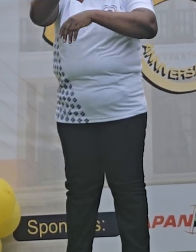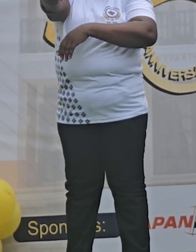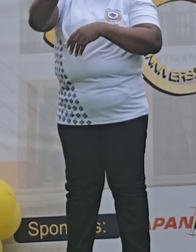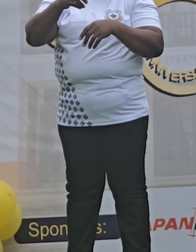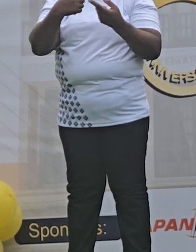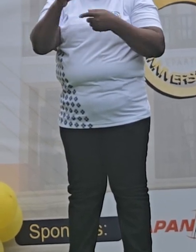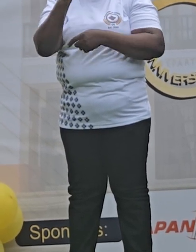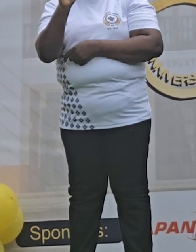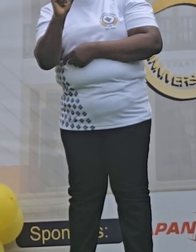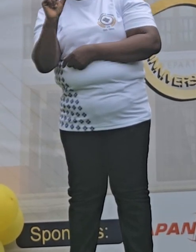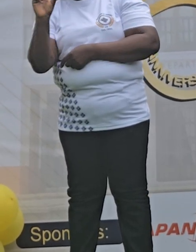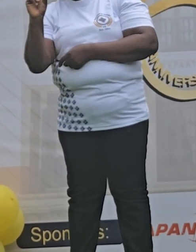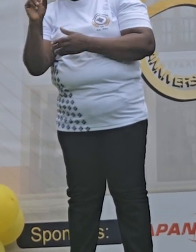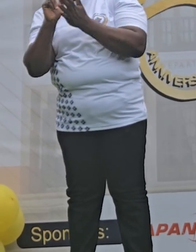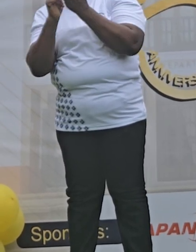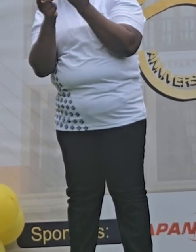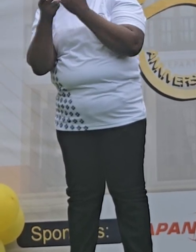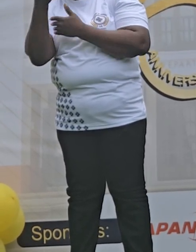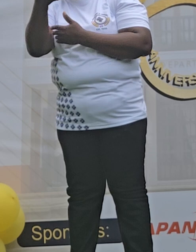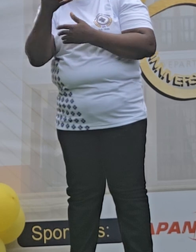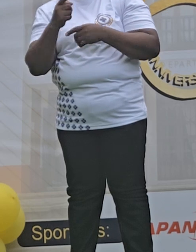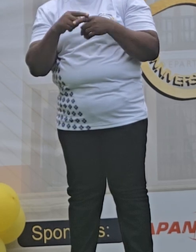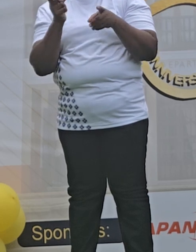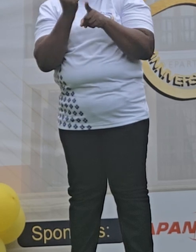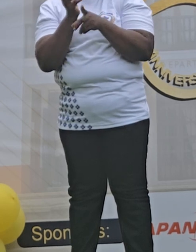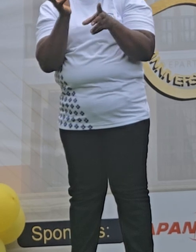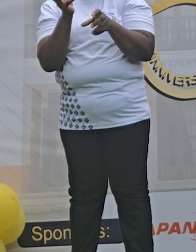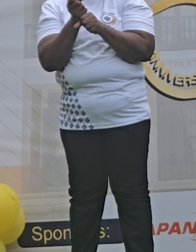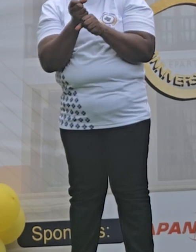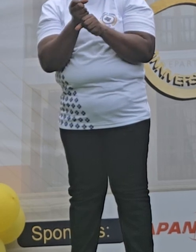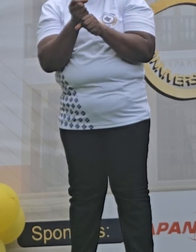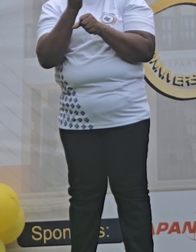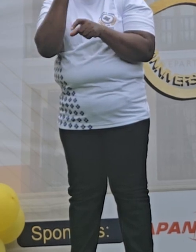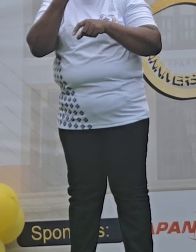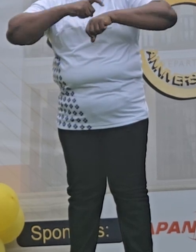page history. I only give a summary here due to